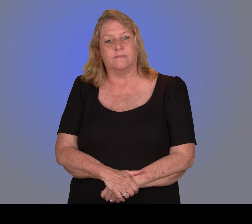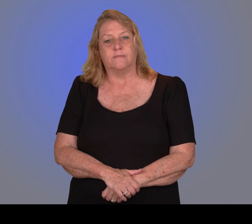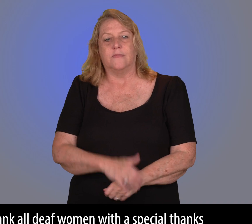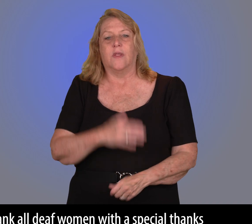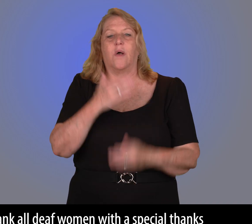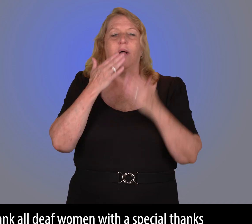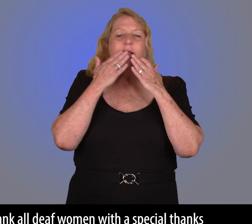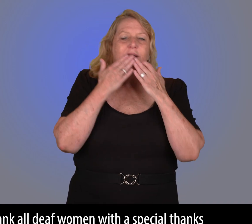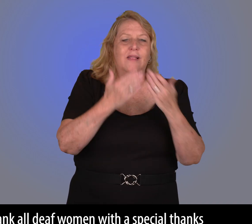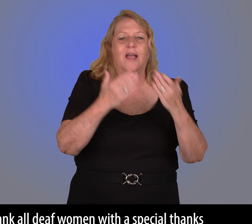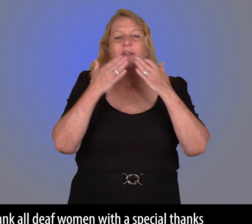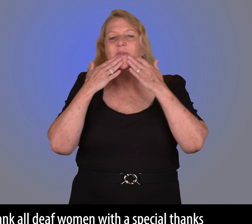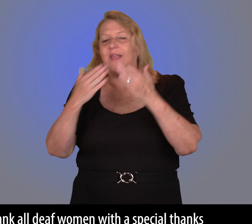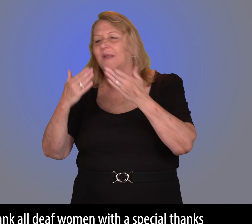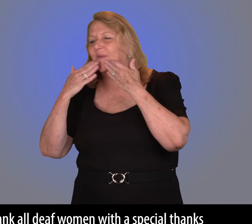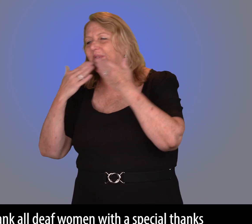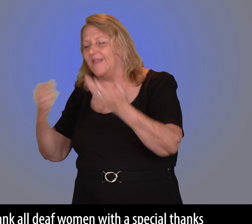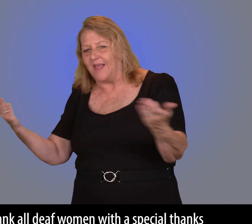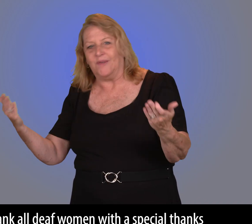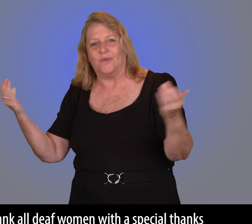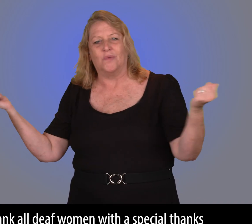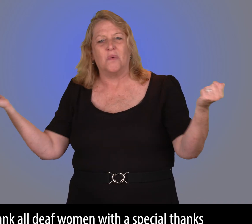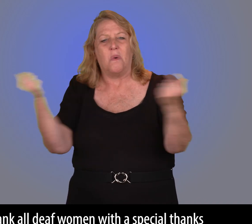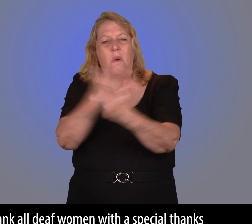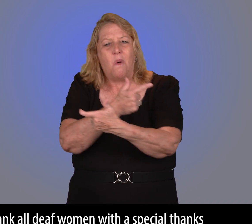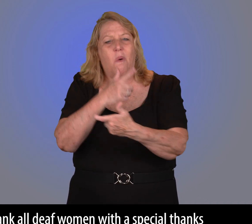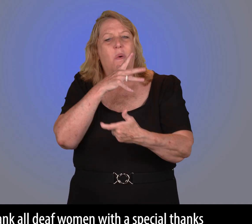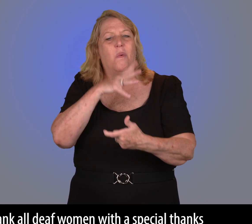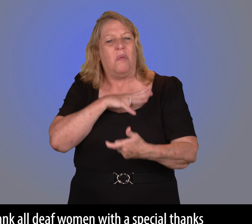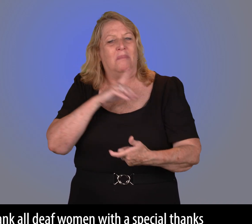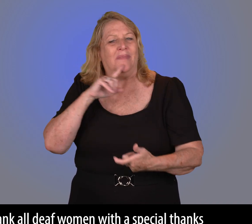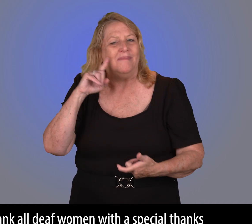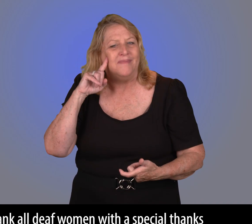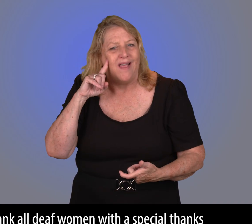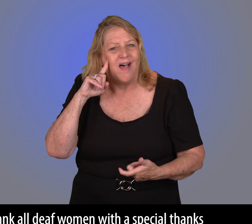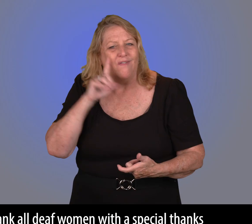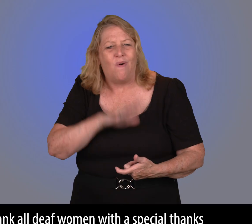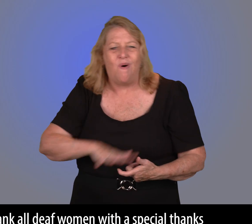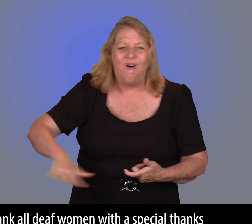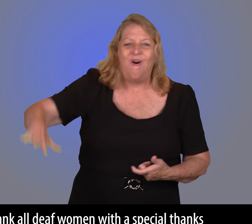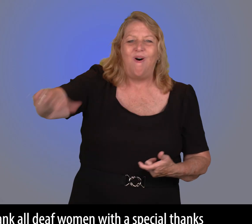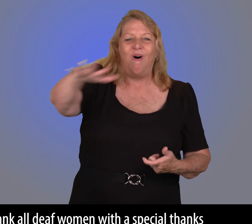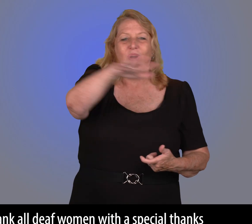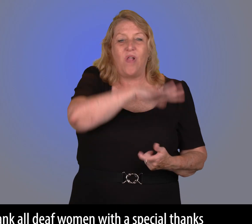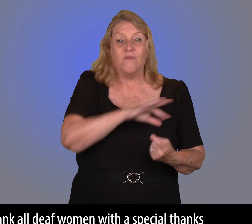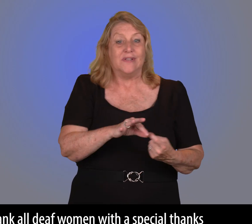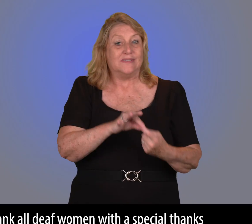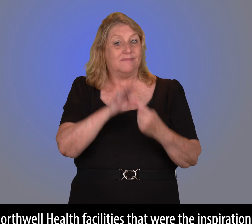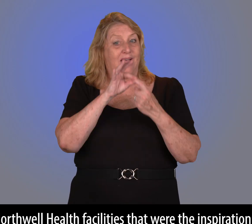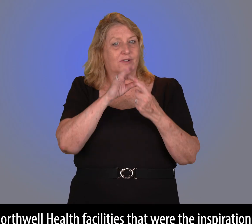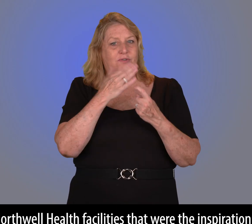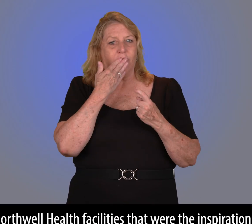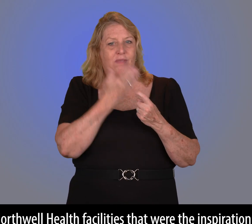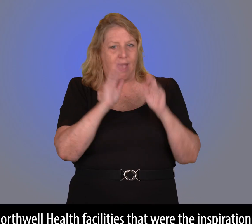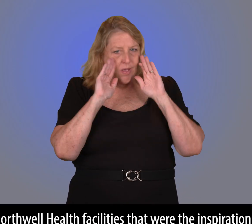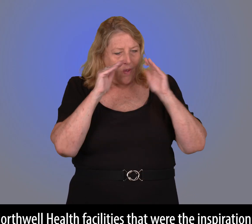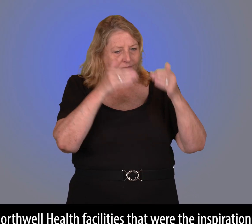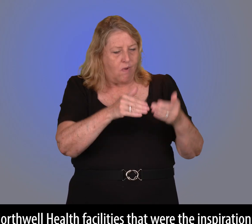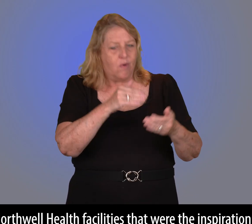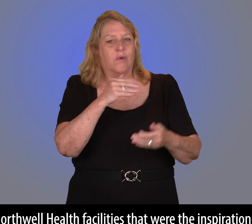We would like to thank all deaf women, with a special thanks to those that are patients